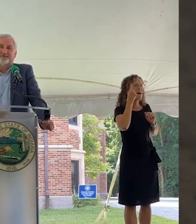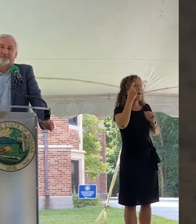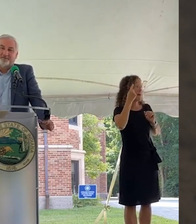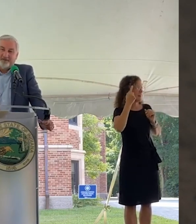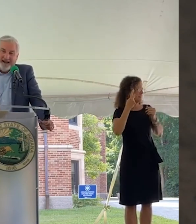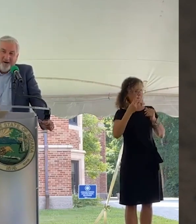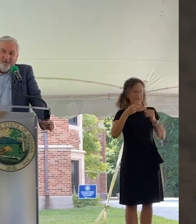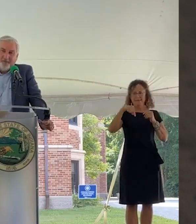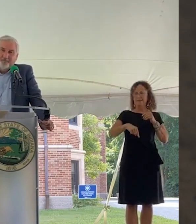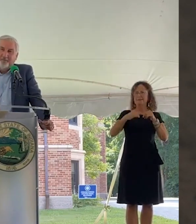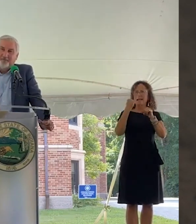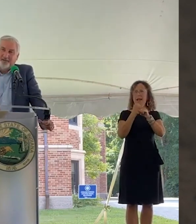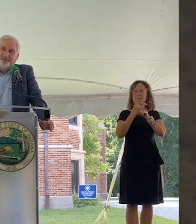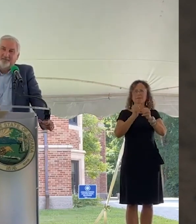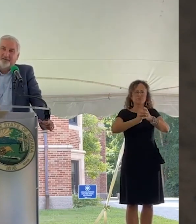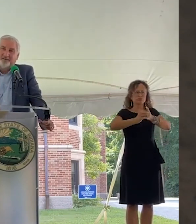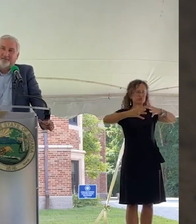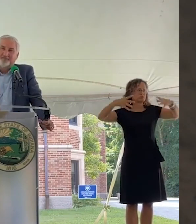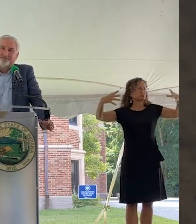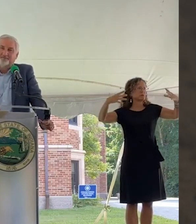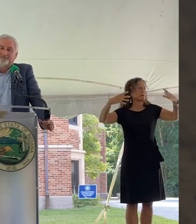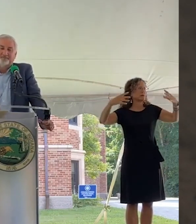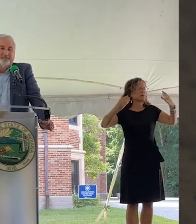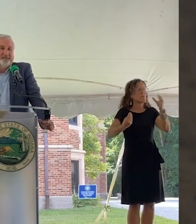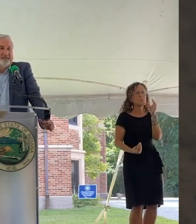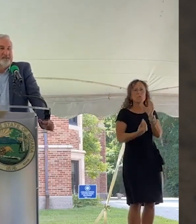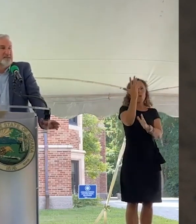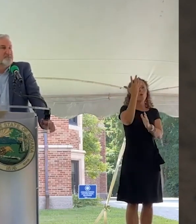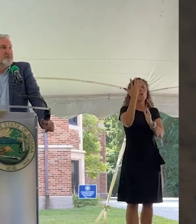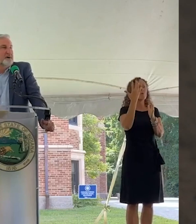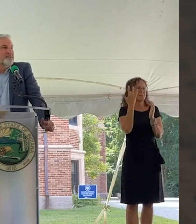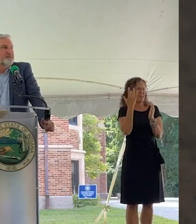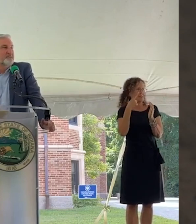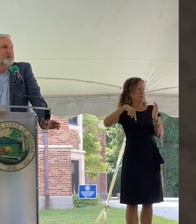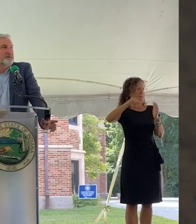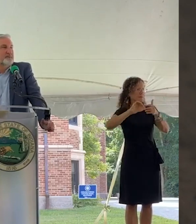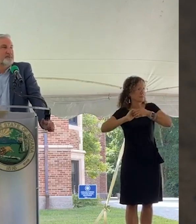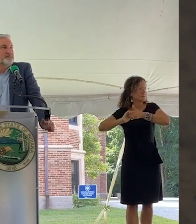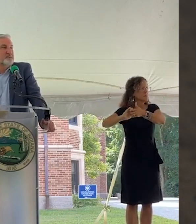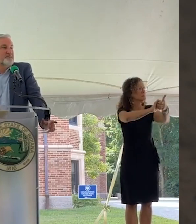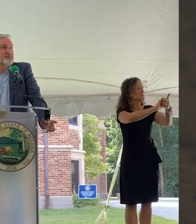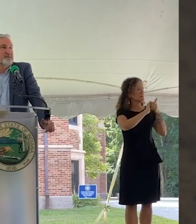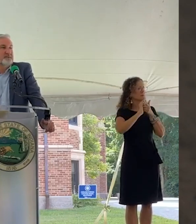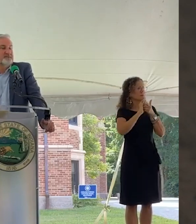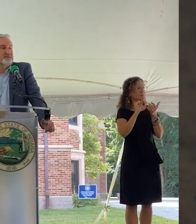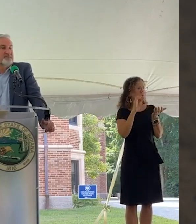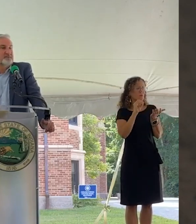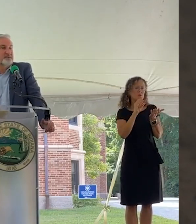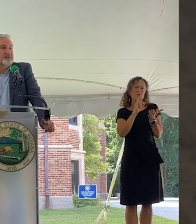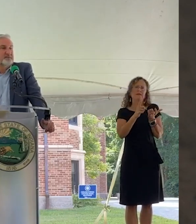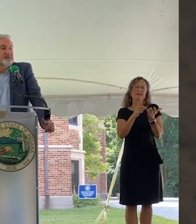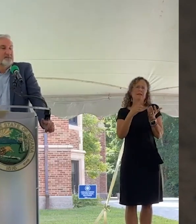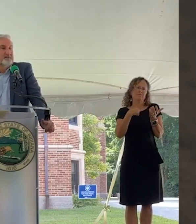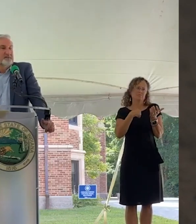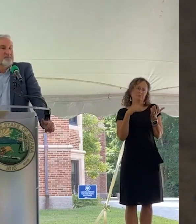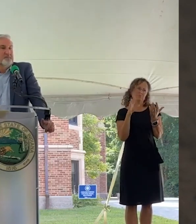flourished because of how people came together. So I too want to especially thank the